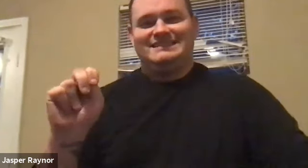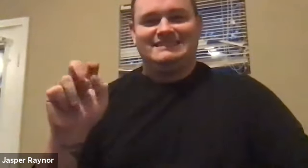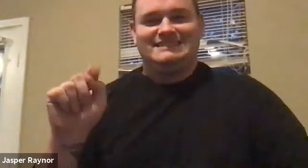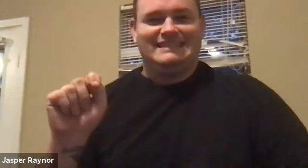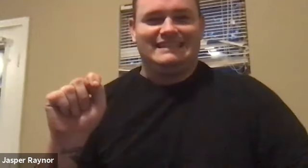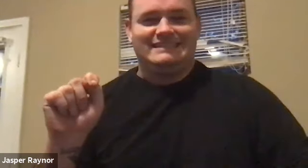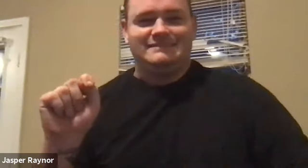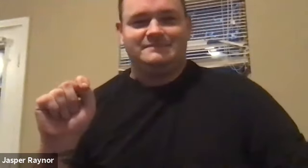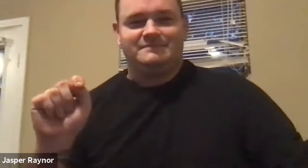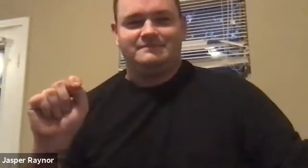W-A-N-T.